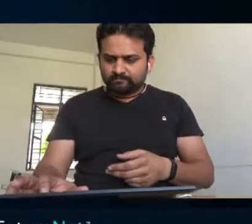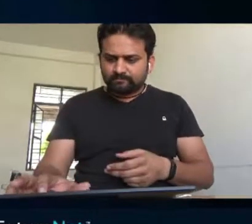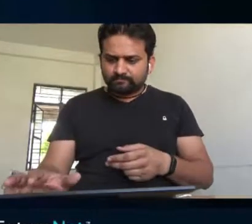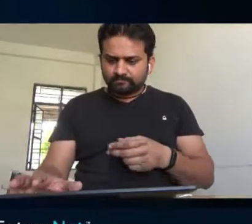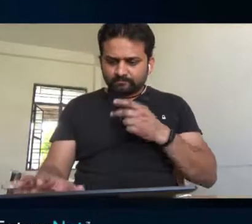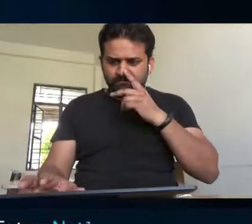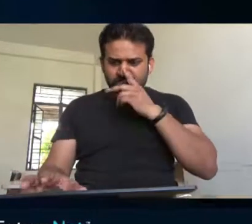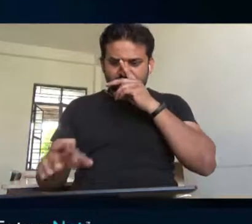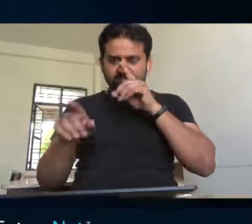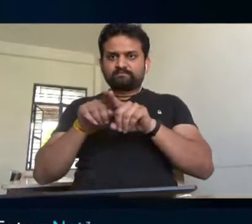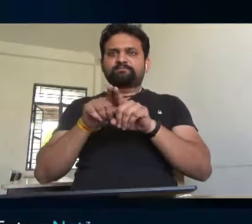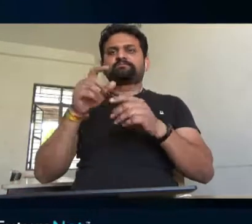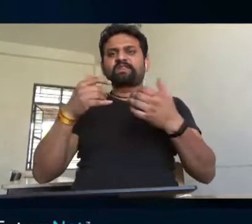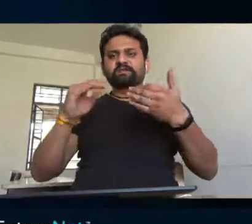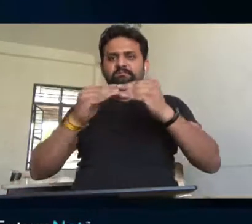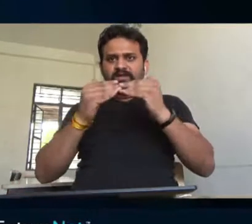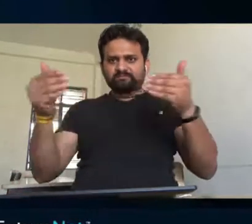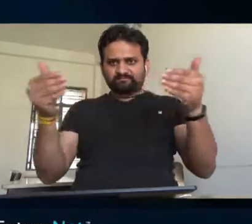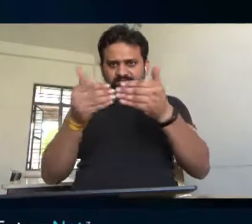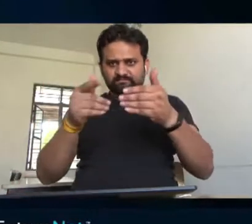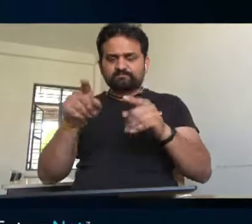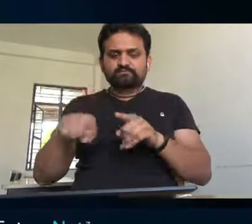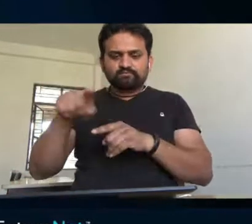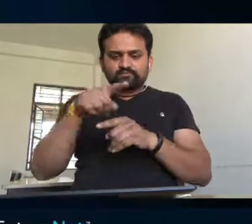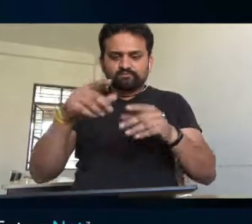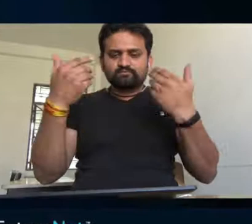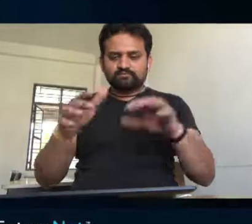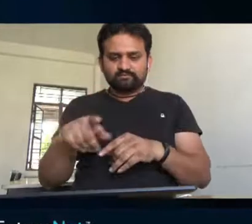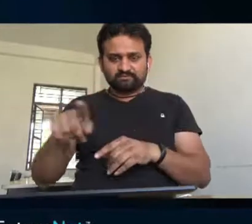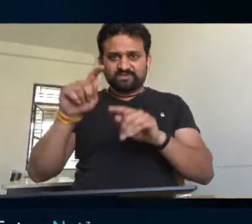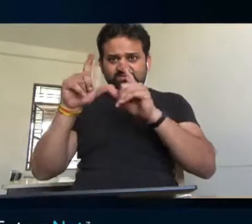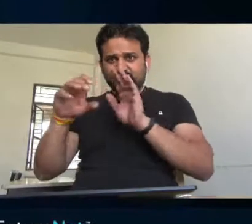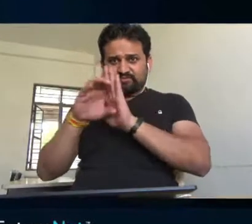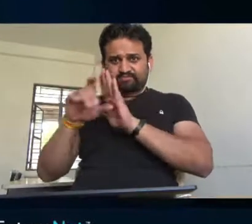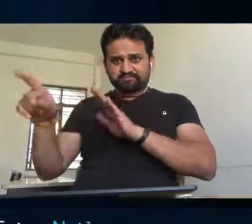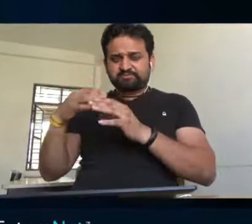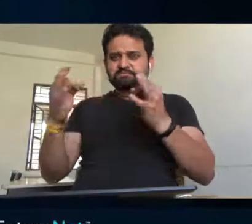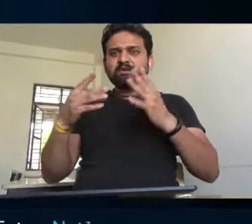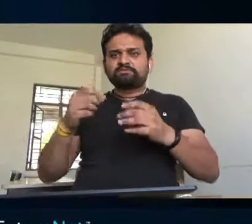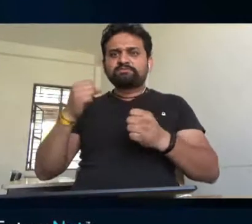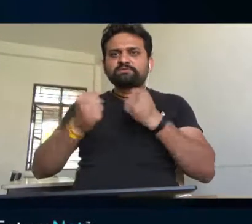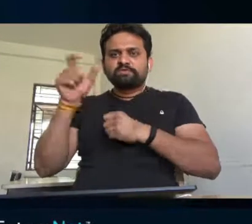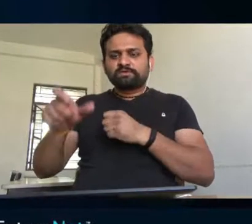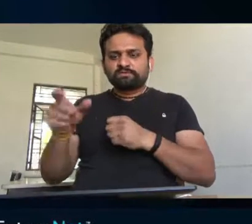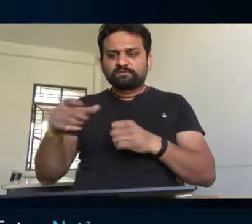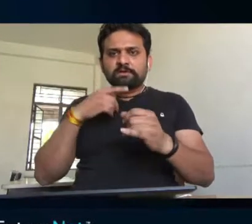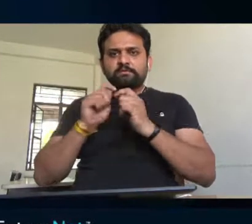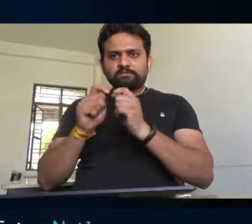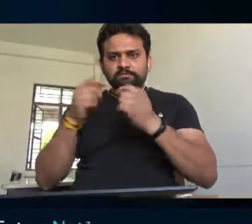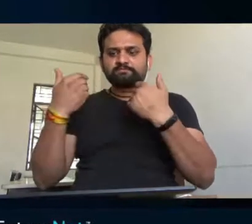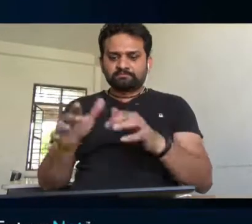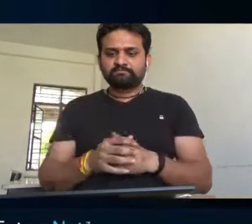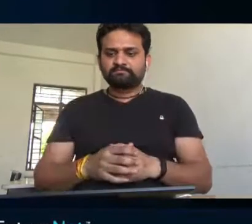drink something. Yes. Yes, FutureNet Maribor, they played this year in Champions